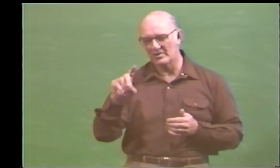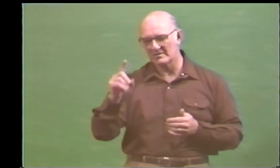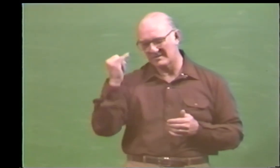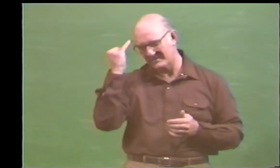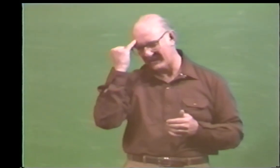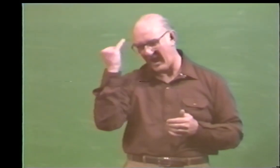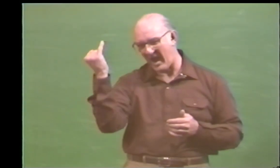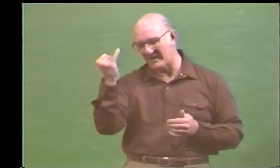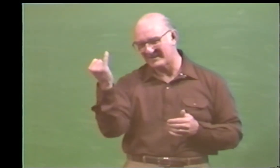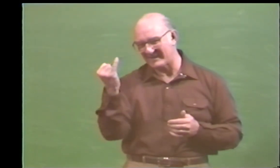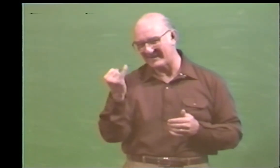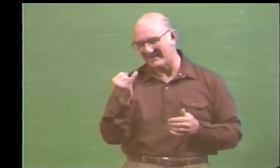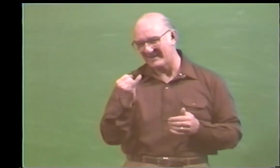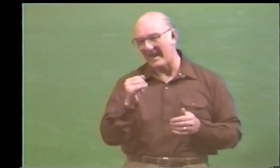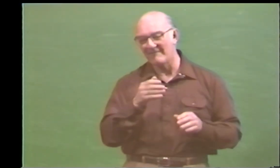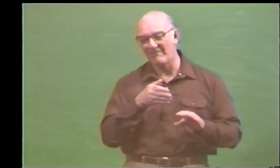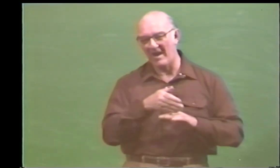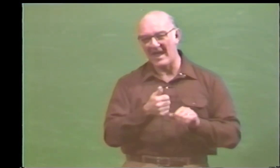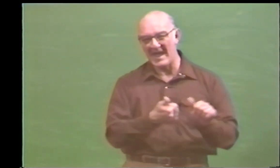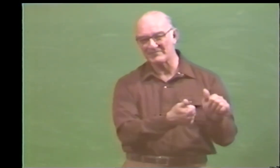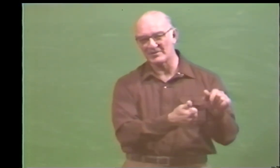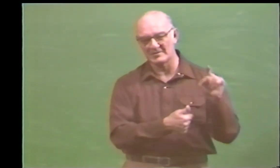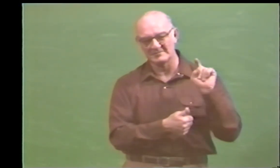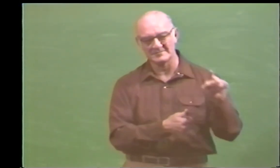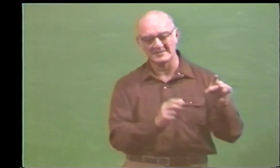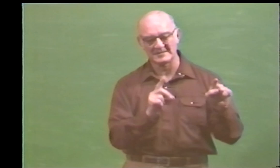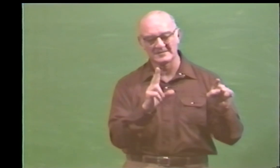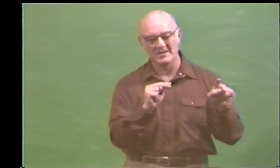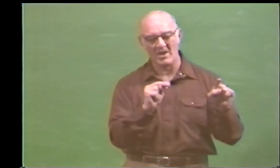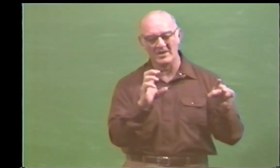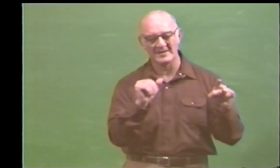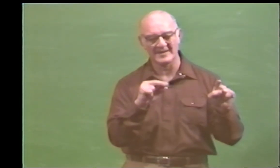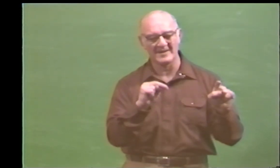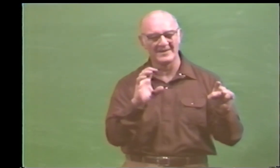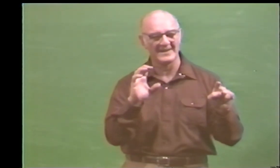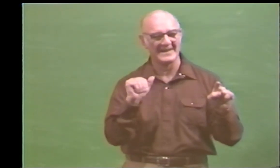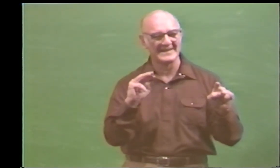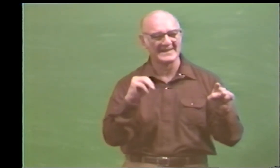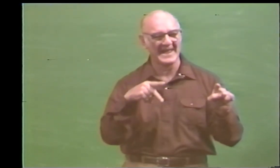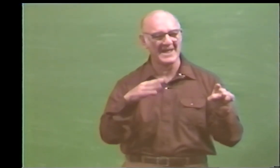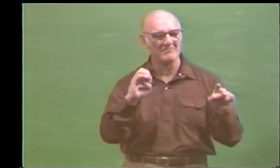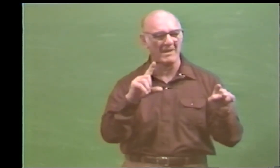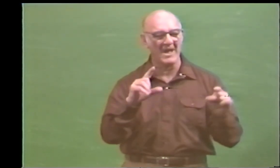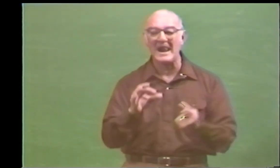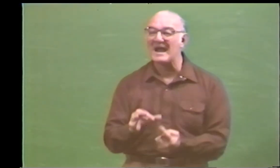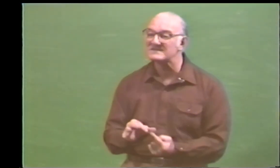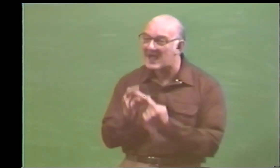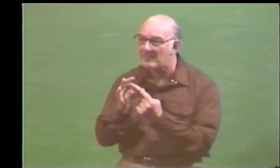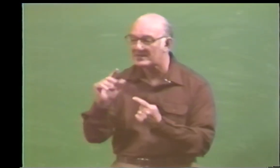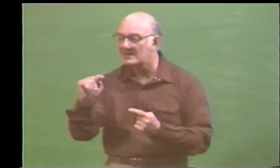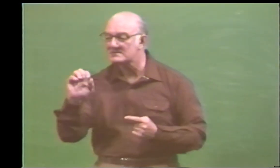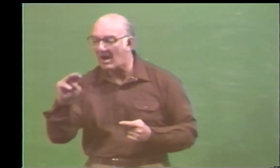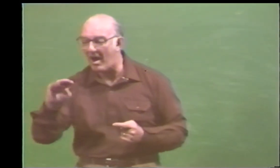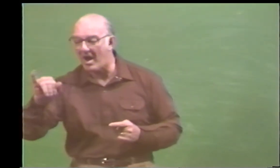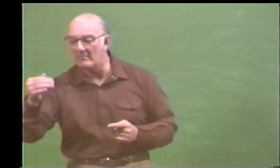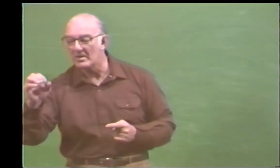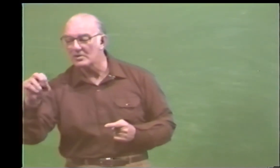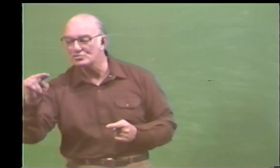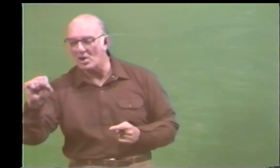pardoned the idea for after Duncan Campbell, except Tom